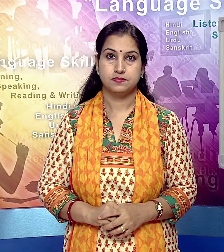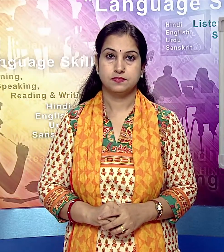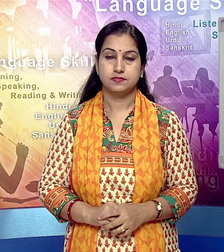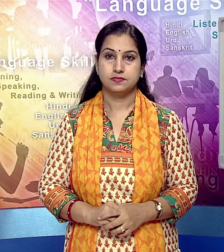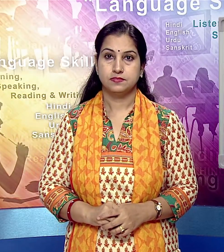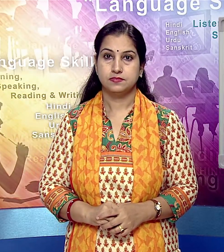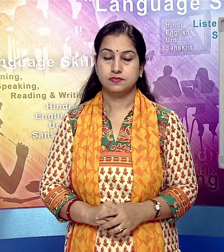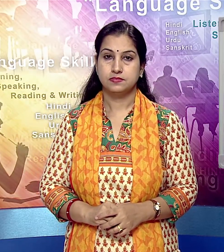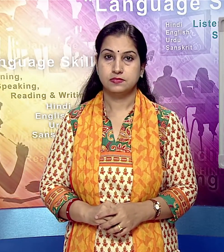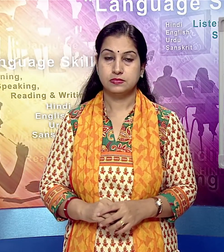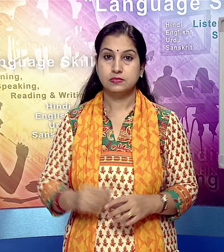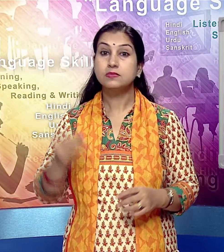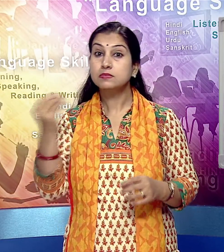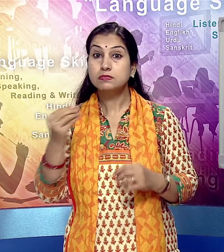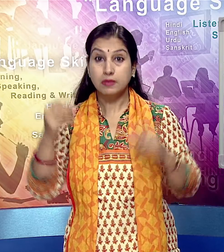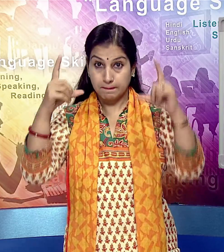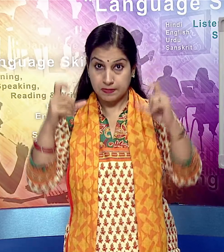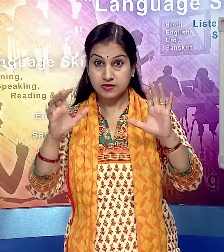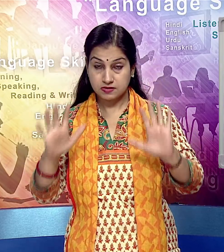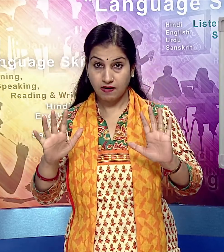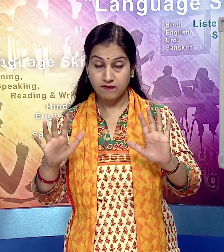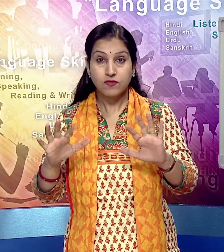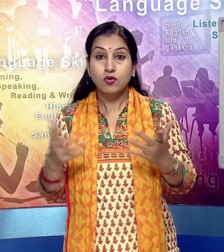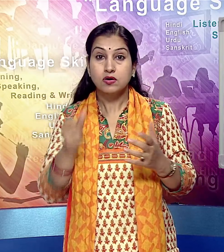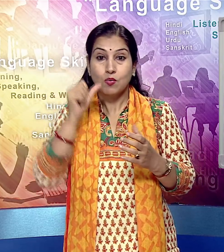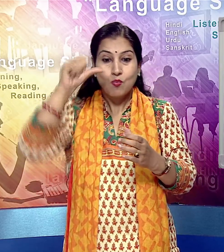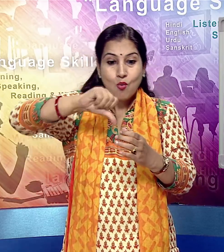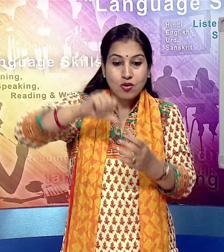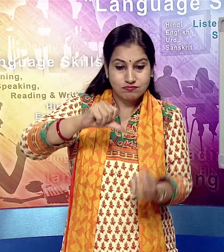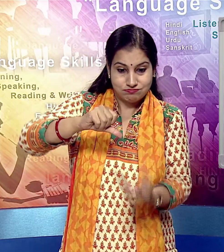These are few pictures of the moist cooking method.